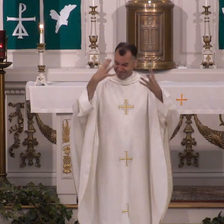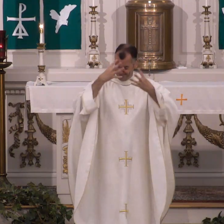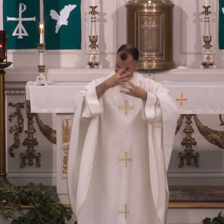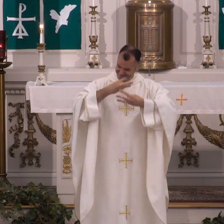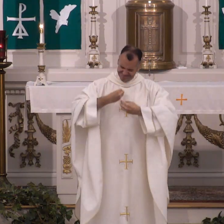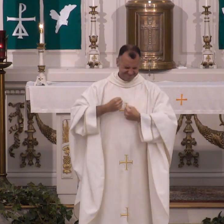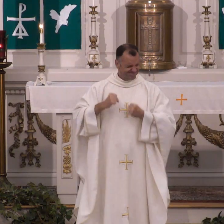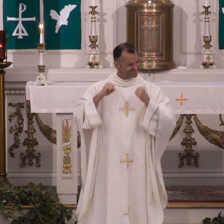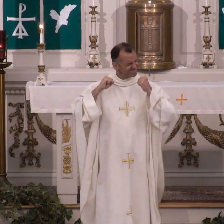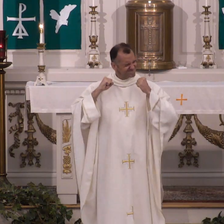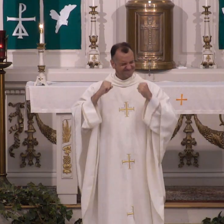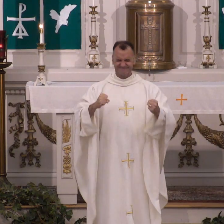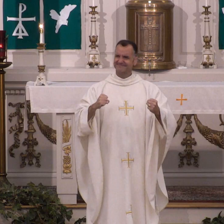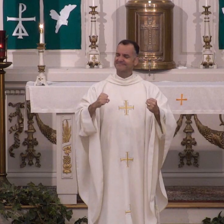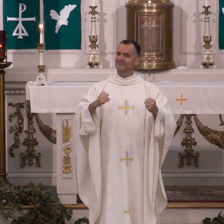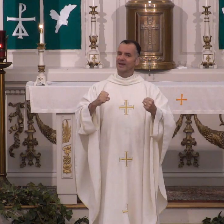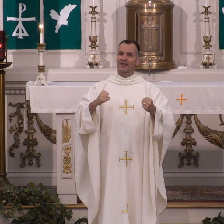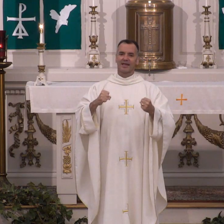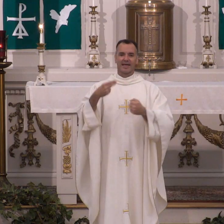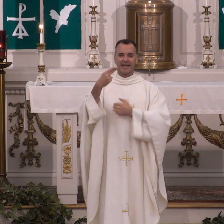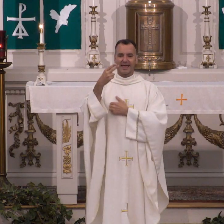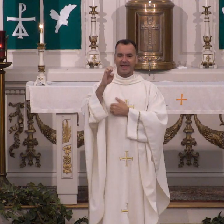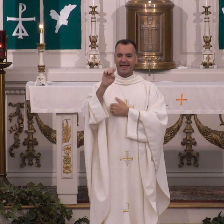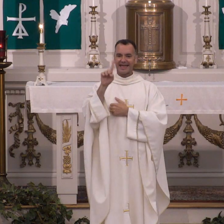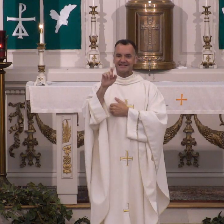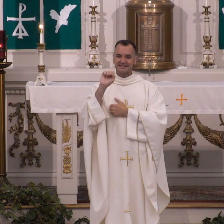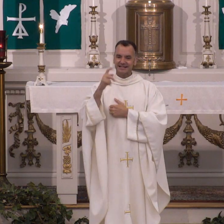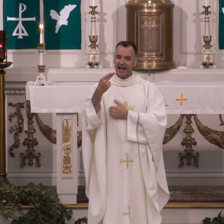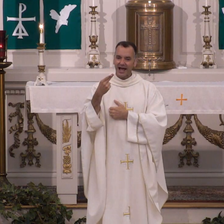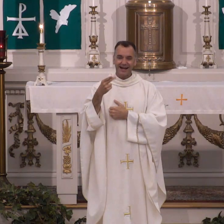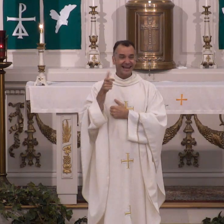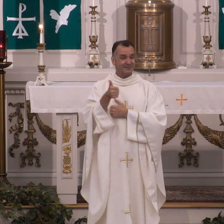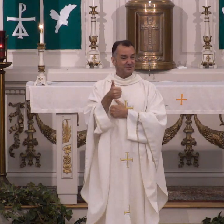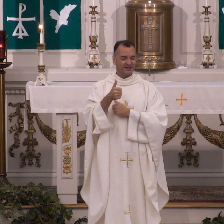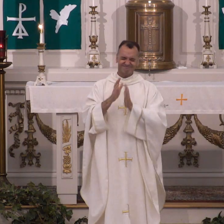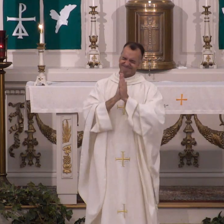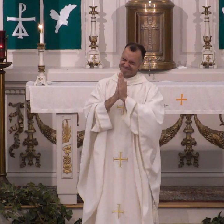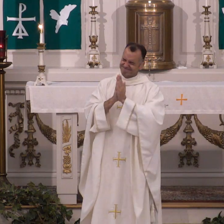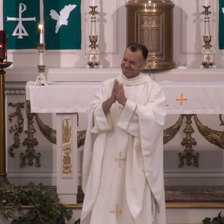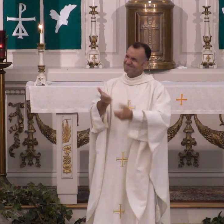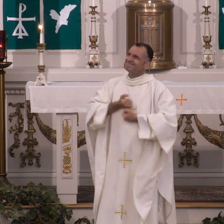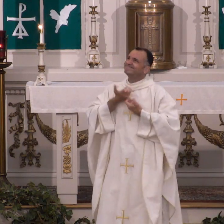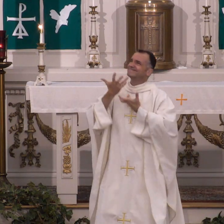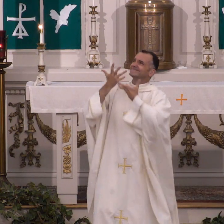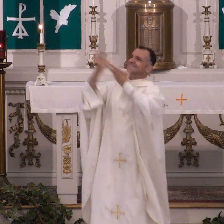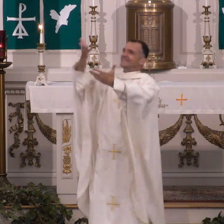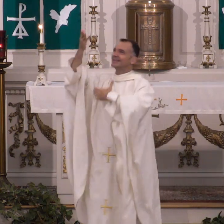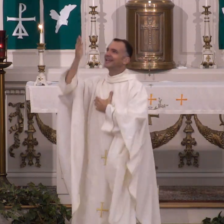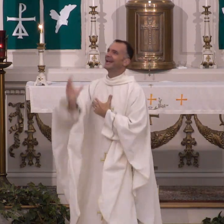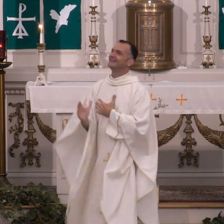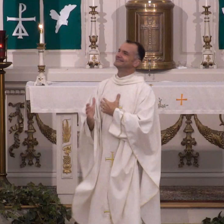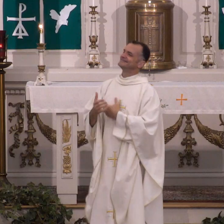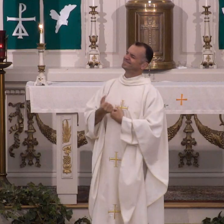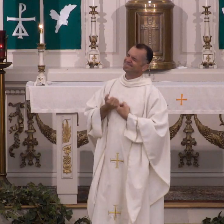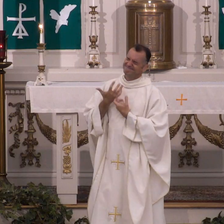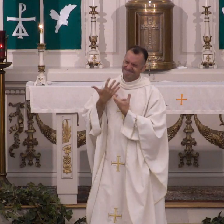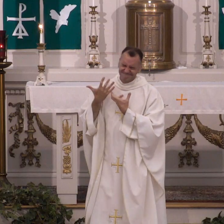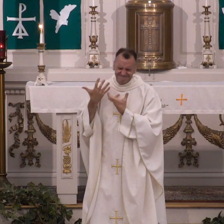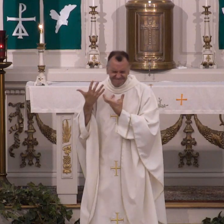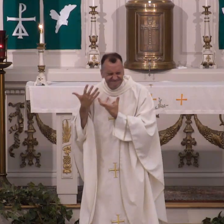The first reading today is a beautiful story of Hezekiah and his prayers, and he crying out to